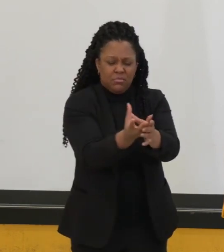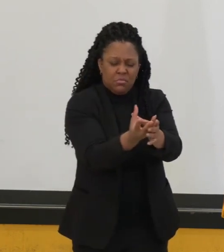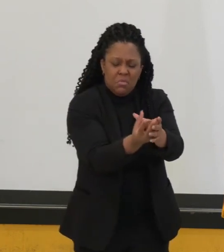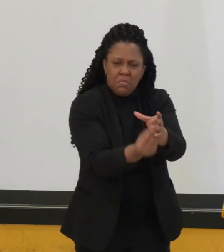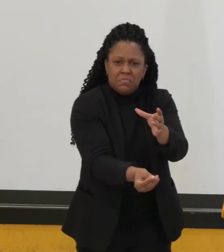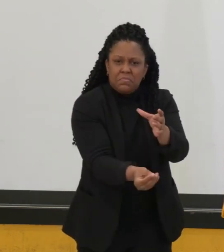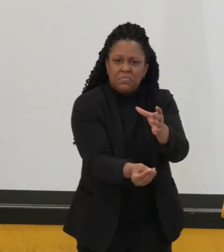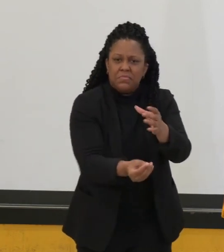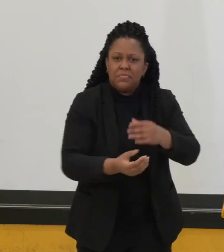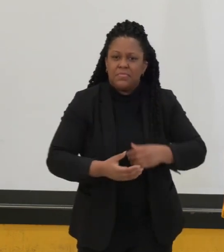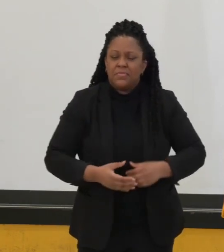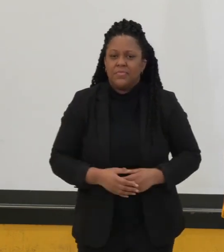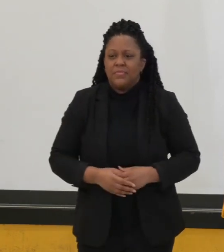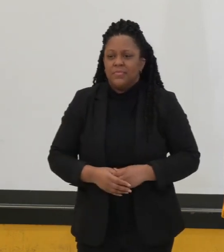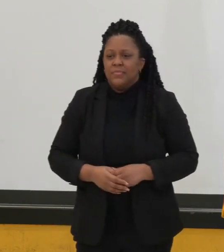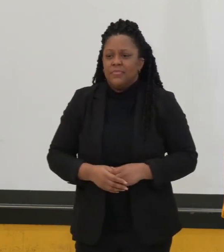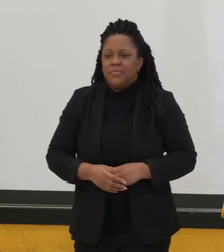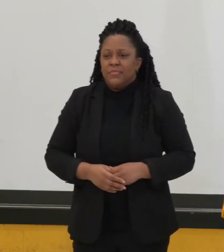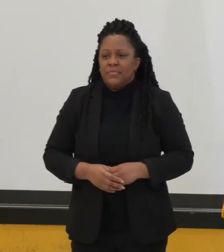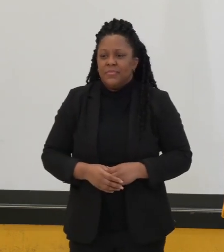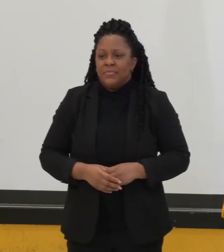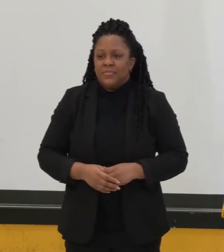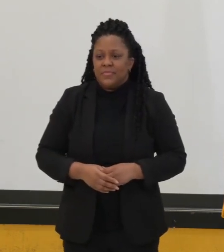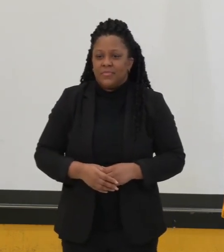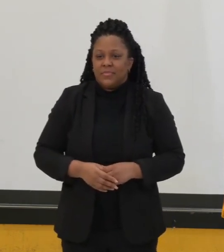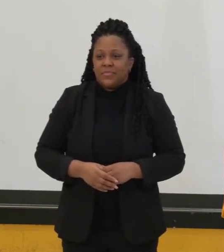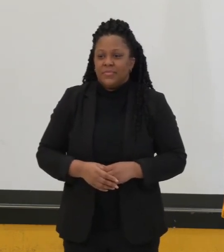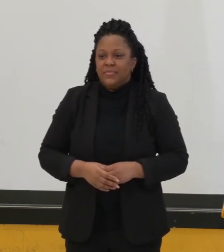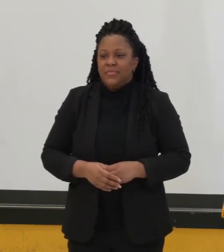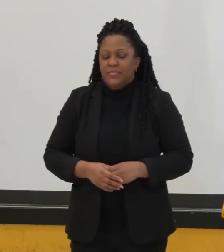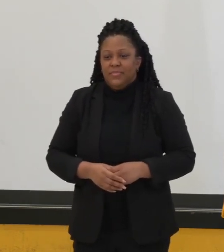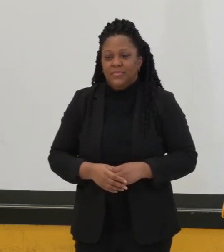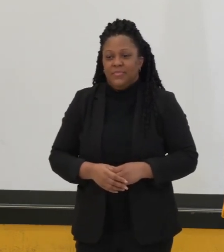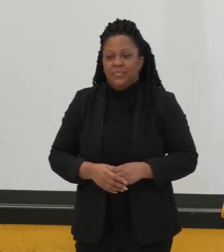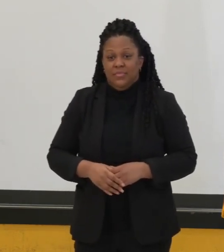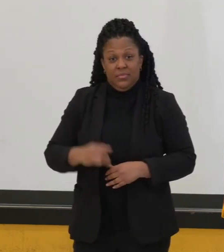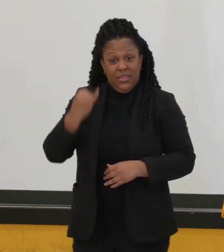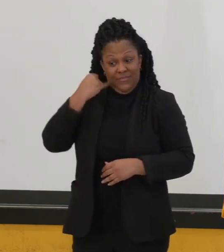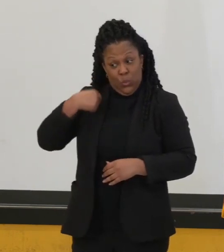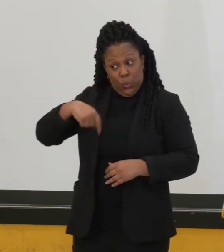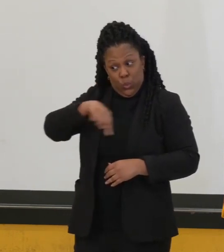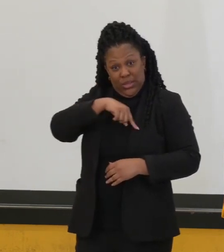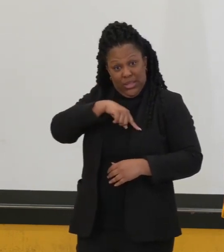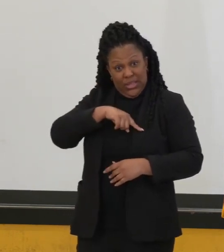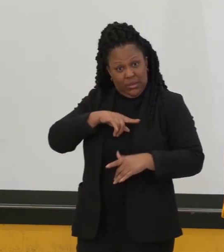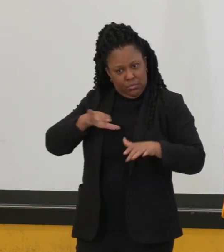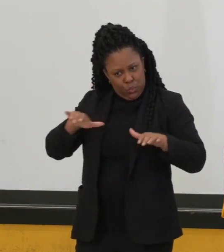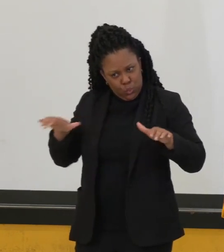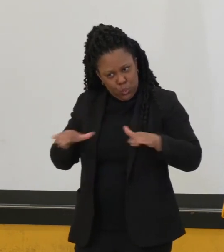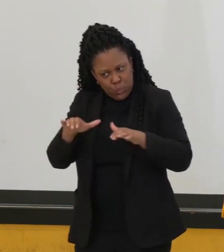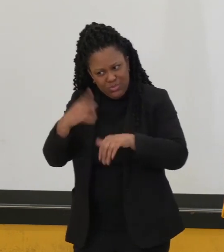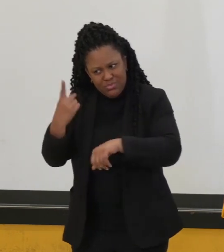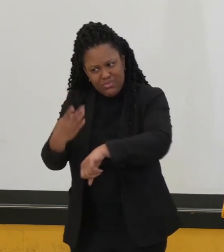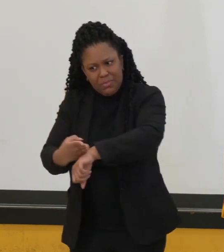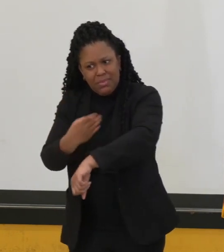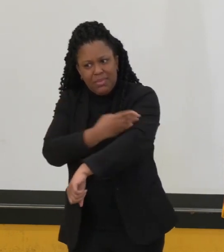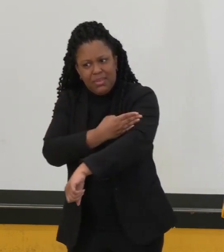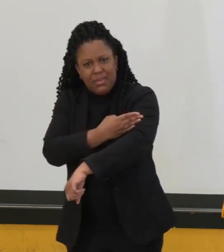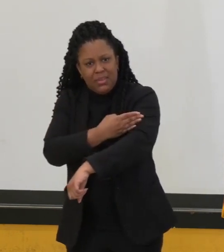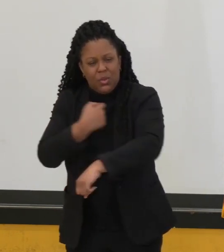But if we're going to do something, and I would say we have to do something, it's committing